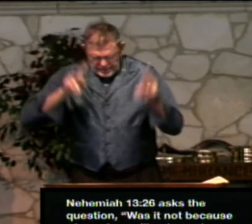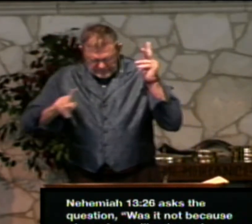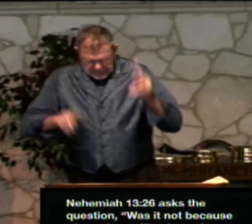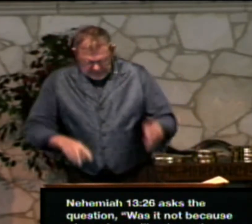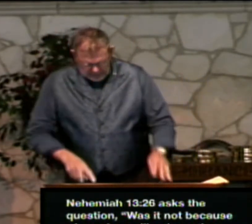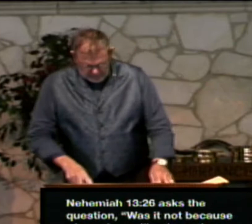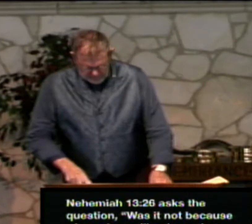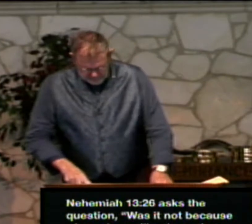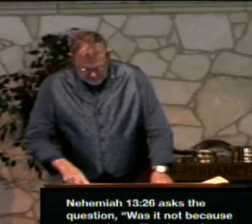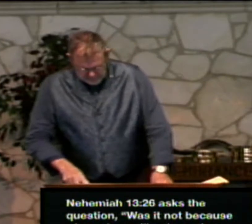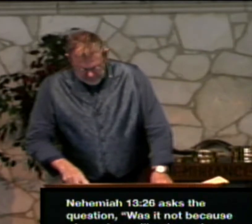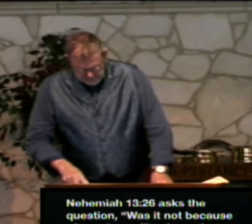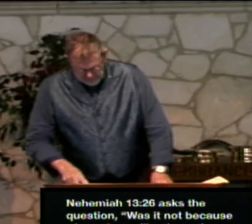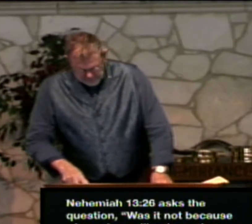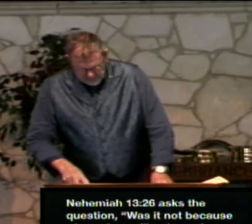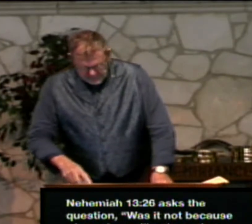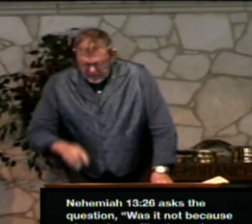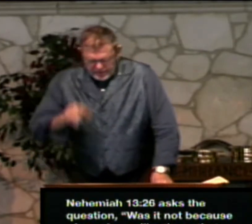his people.